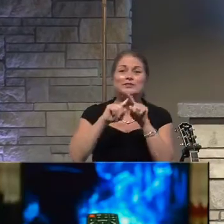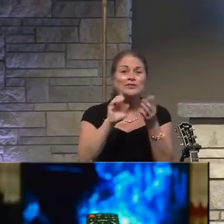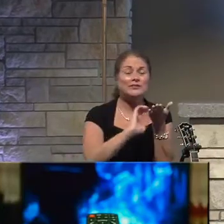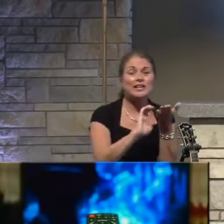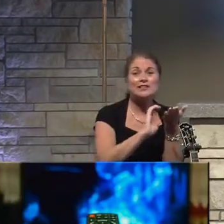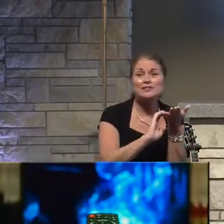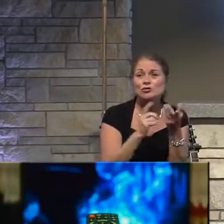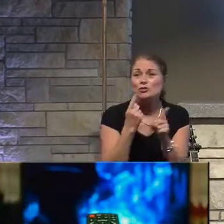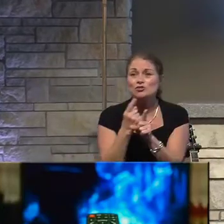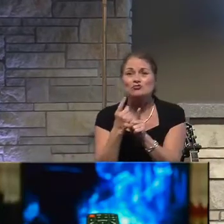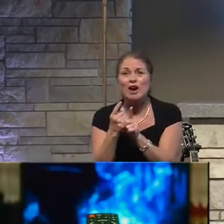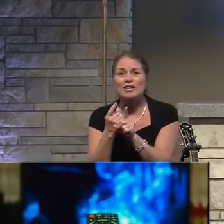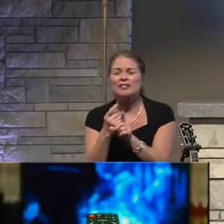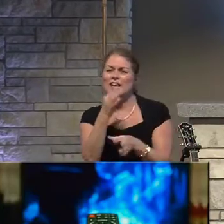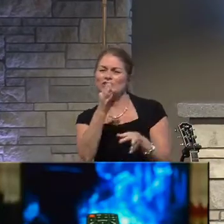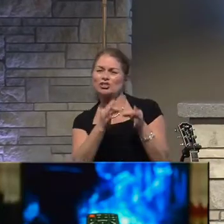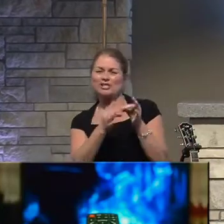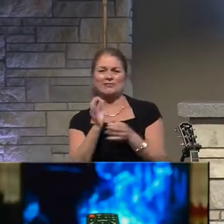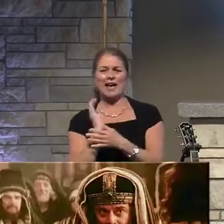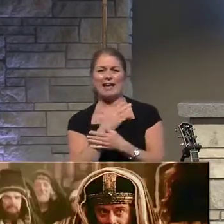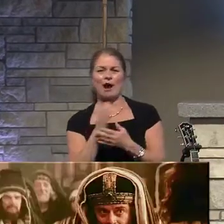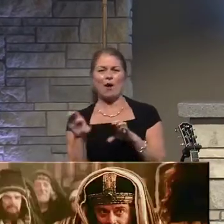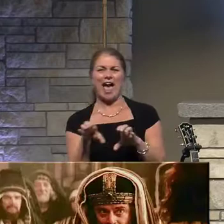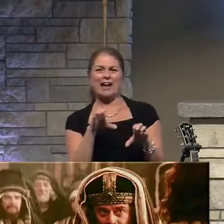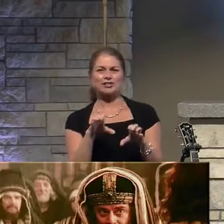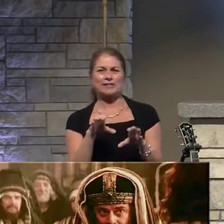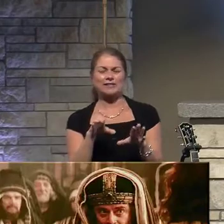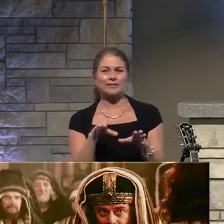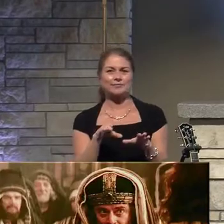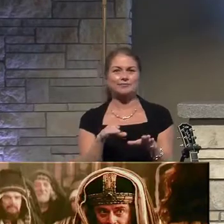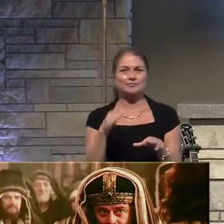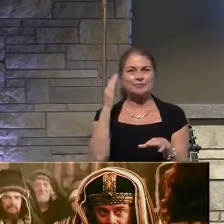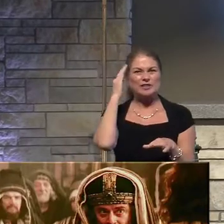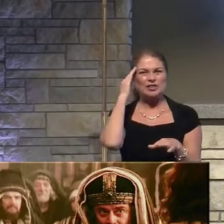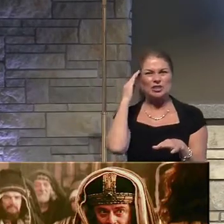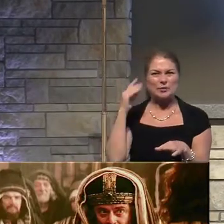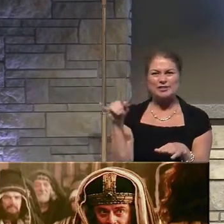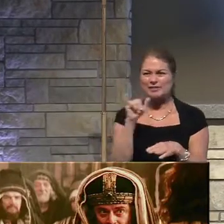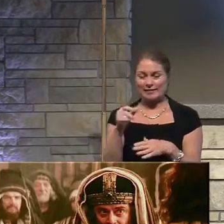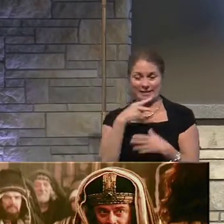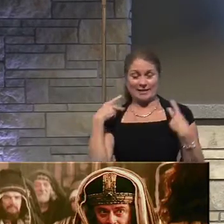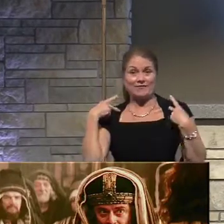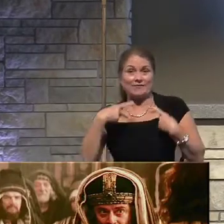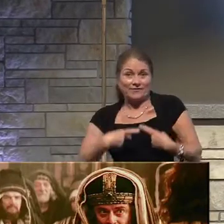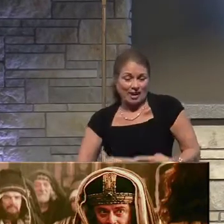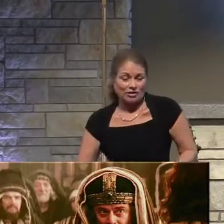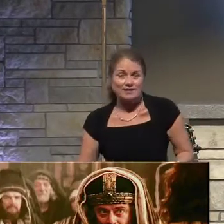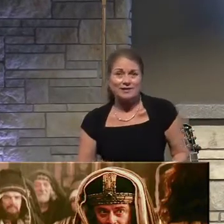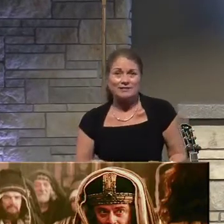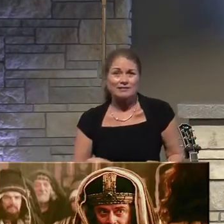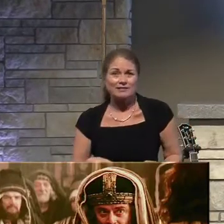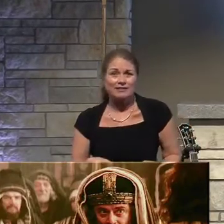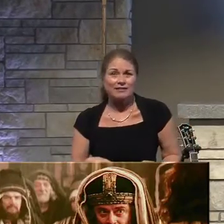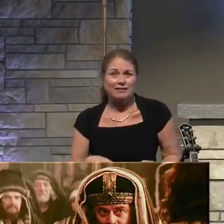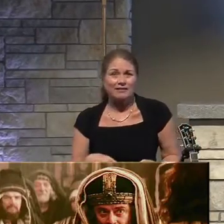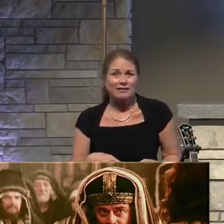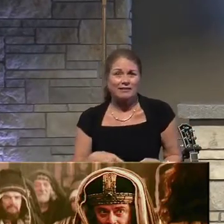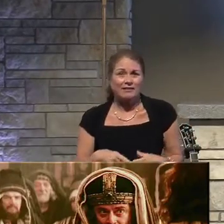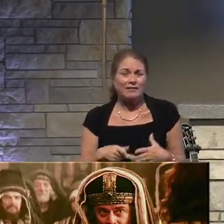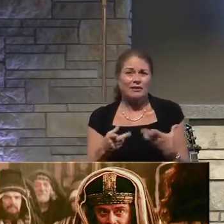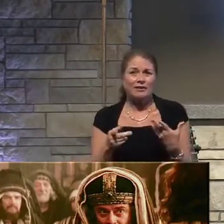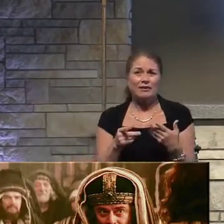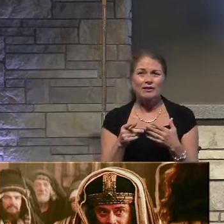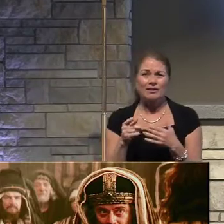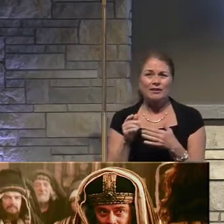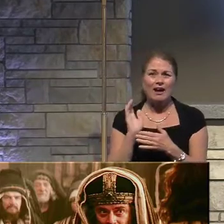we? Justifying our actions. Do you realize how pharisaical that is? Do you realize just how small we make our